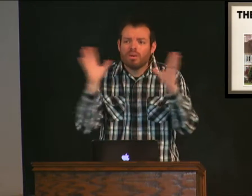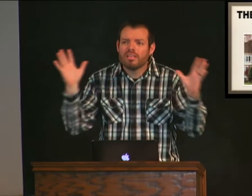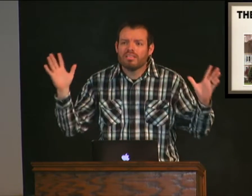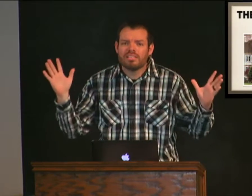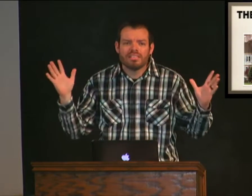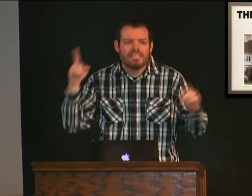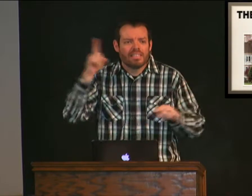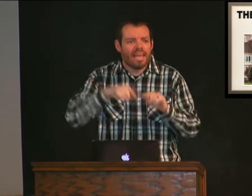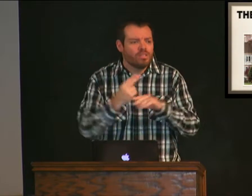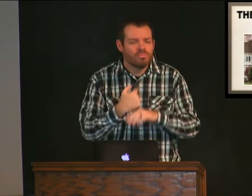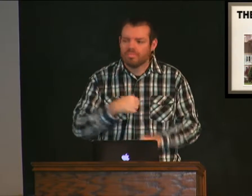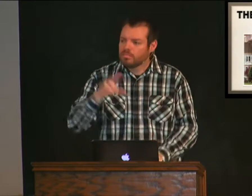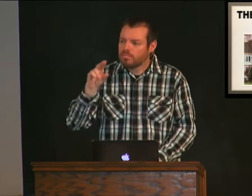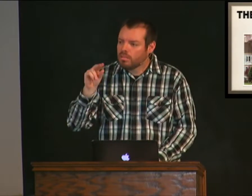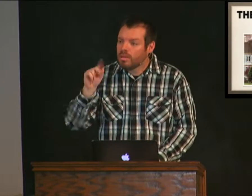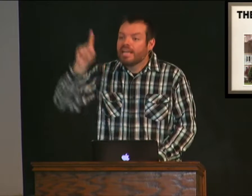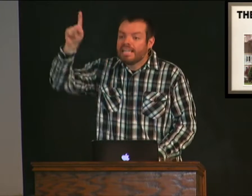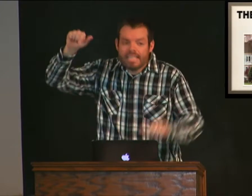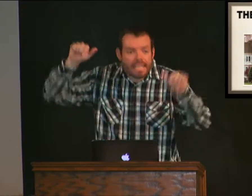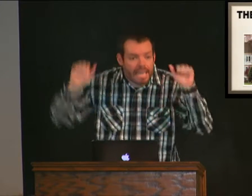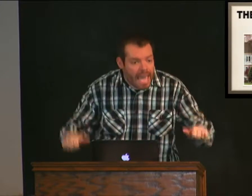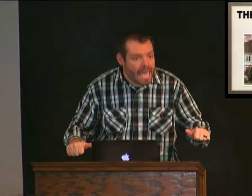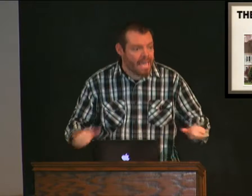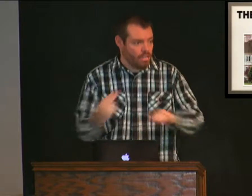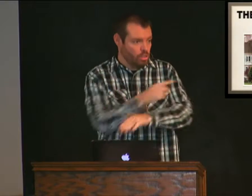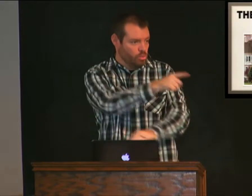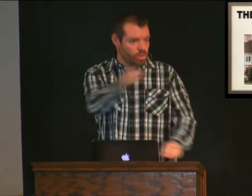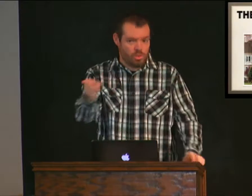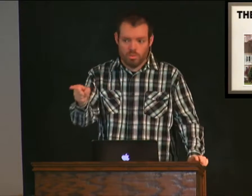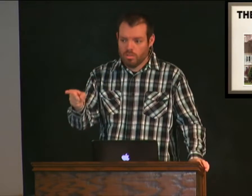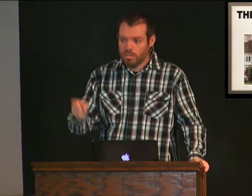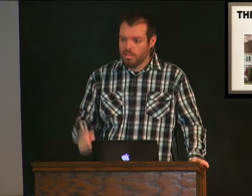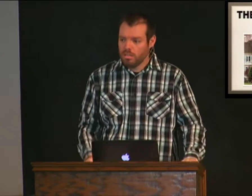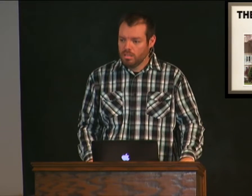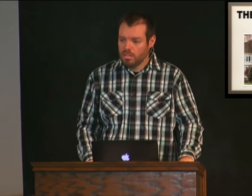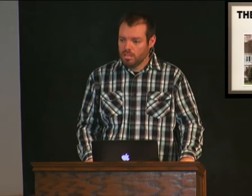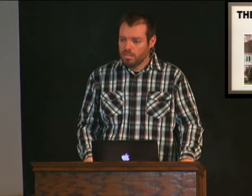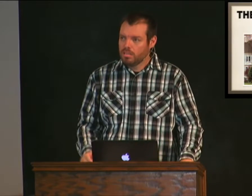I'm worthless. He can use you.